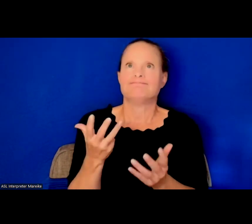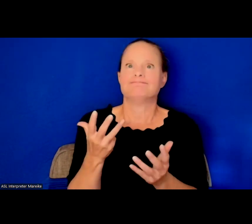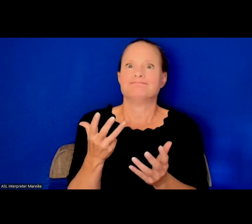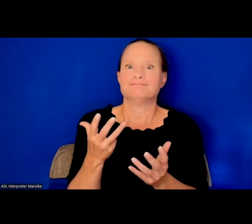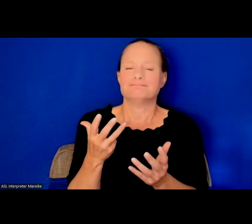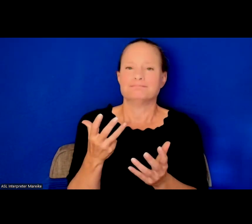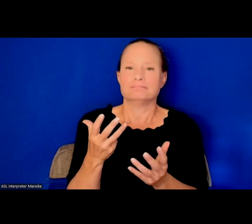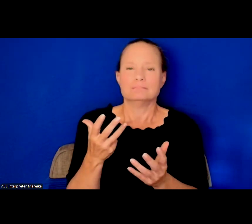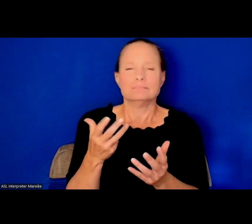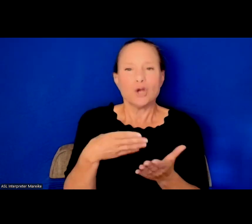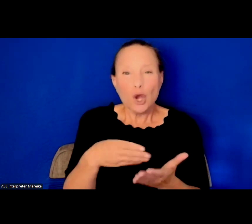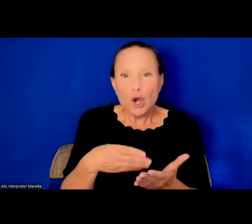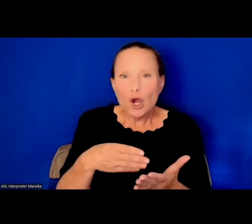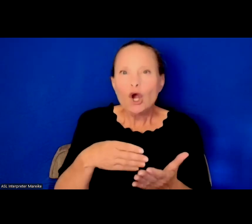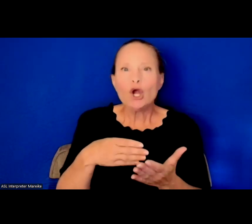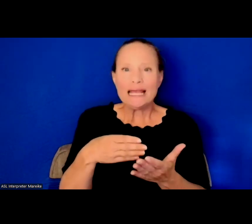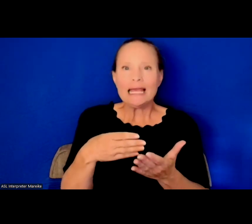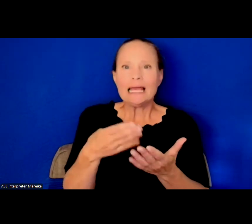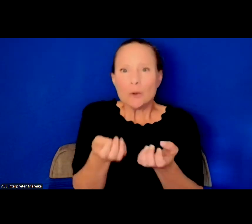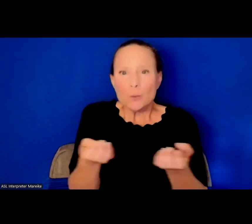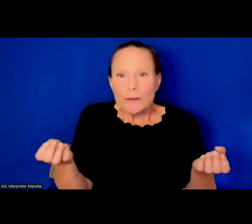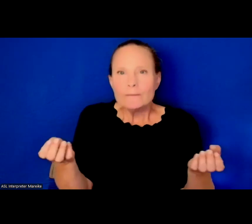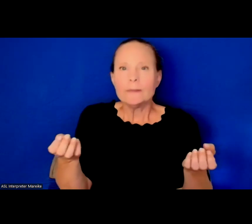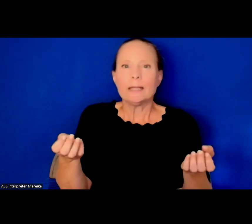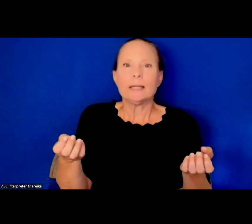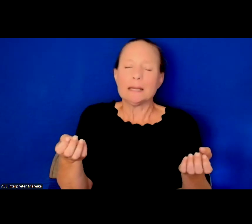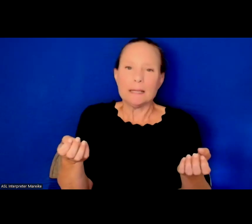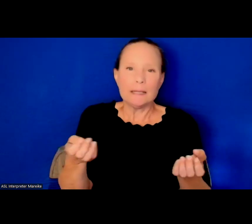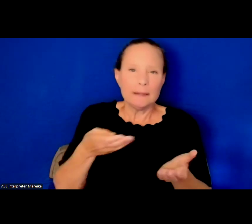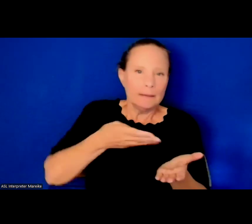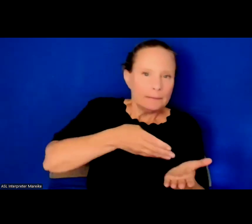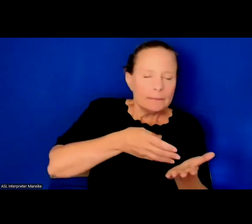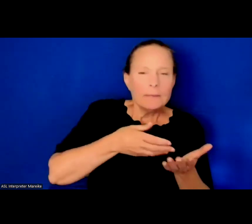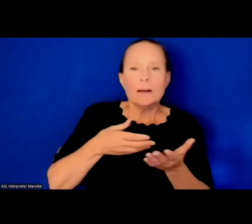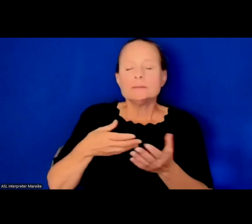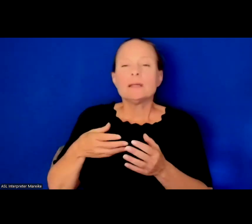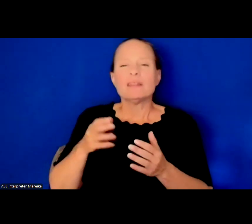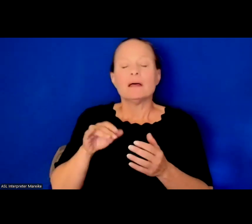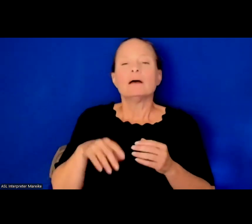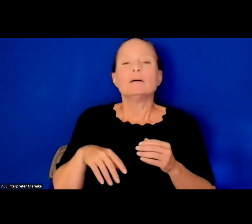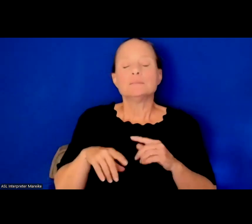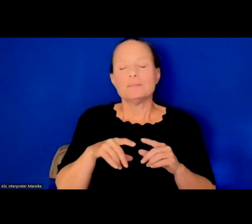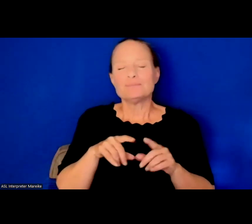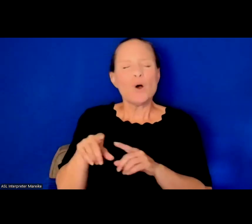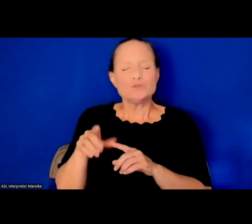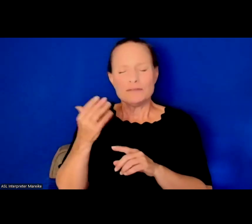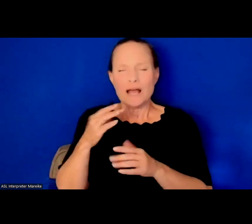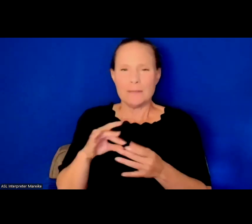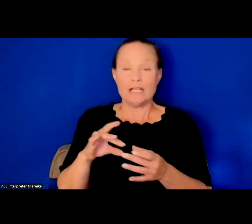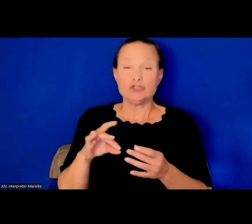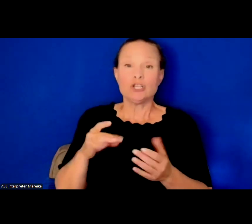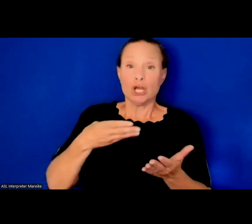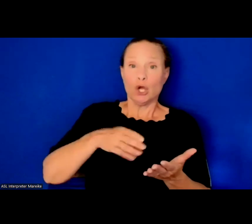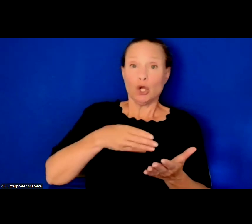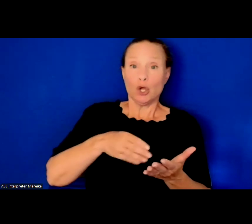pots, pans, sorry, that type of thing. There's also, I didn't mention this before, and I should have, cooking